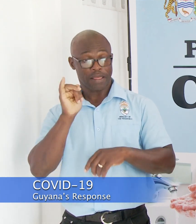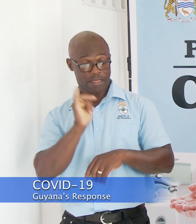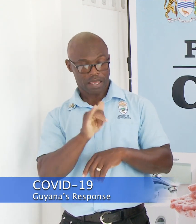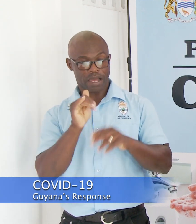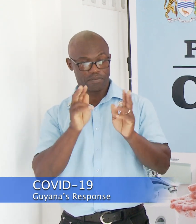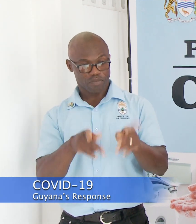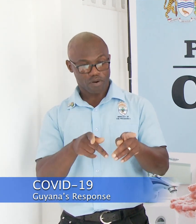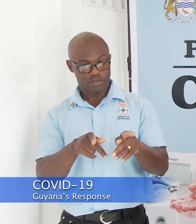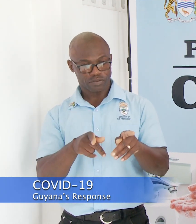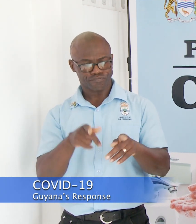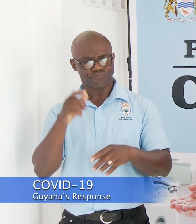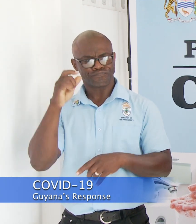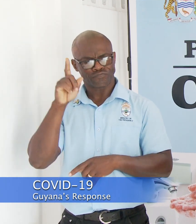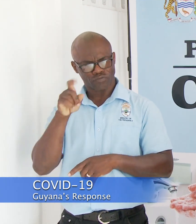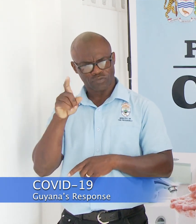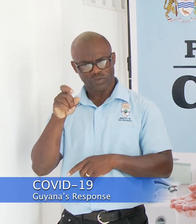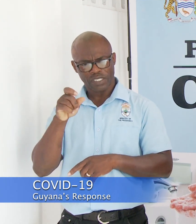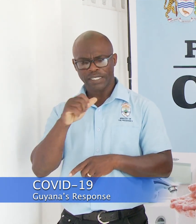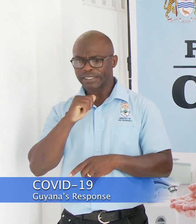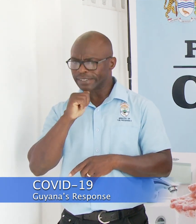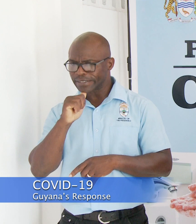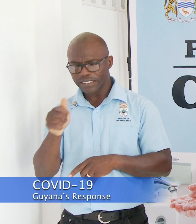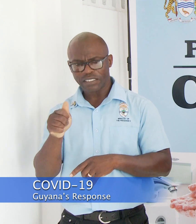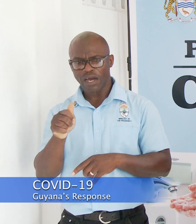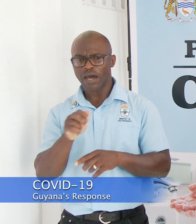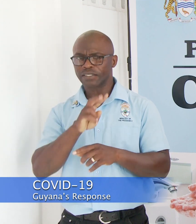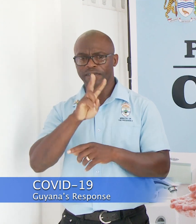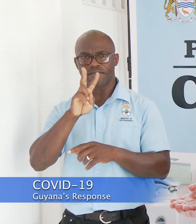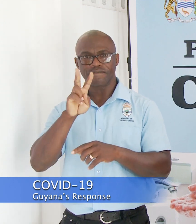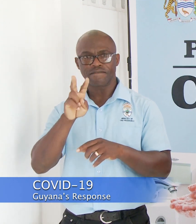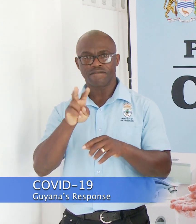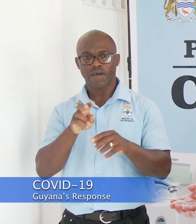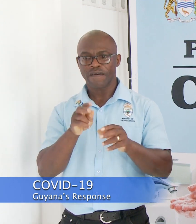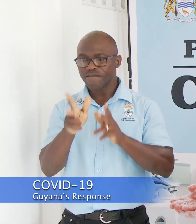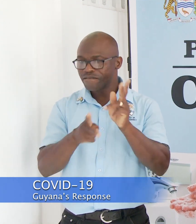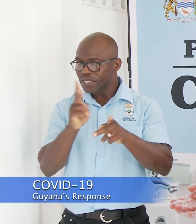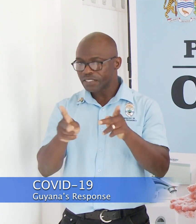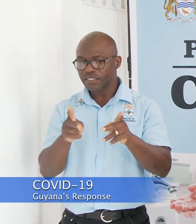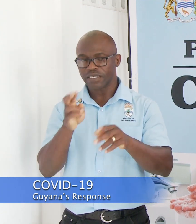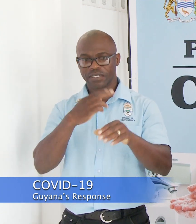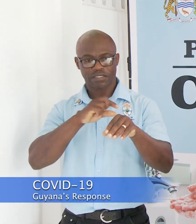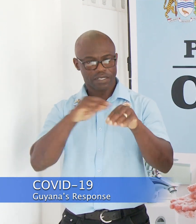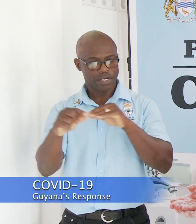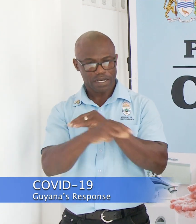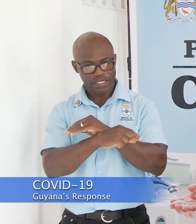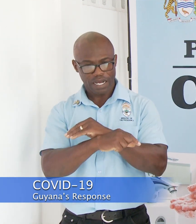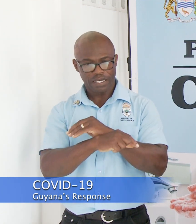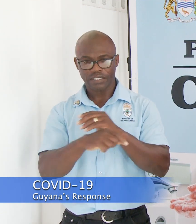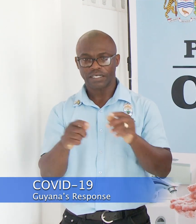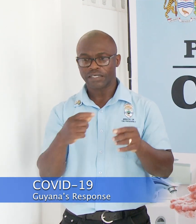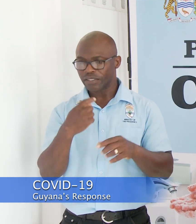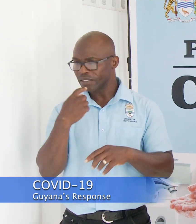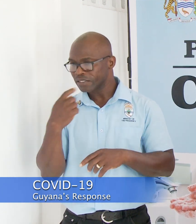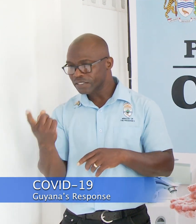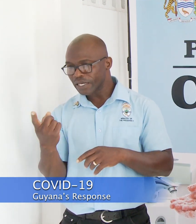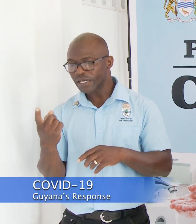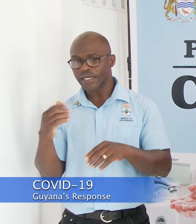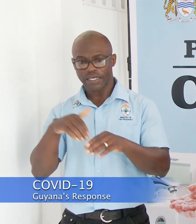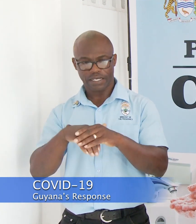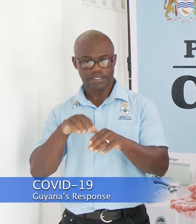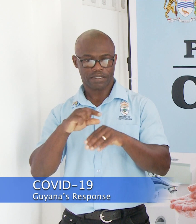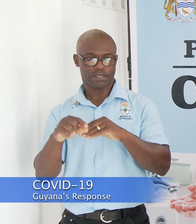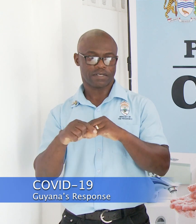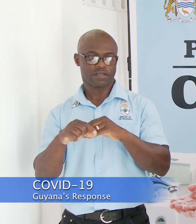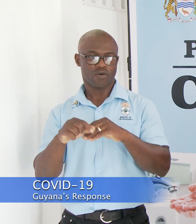in question did not visit Guyana for the last 2 weeks prior to his confirmed status